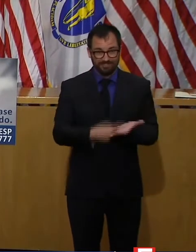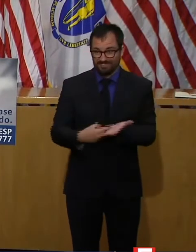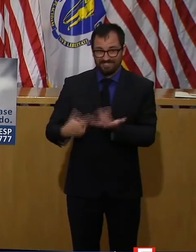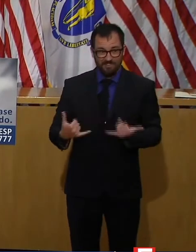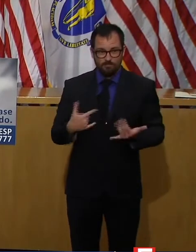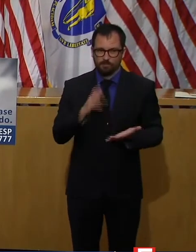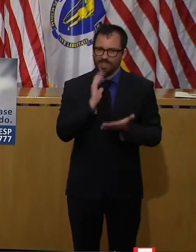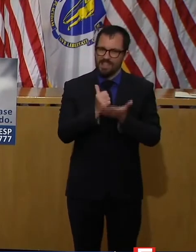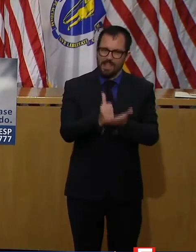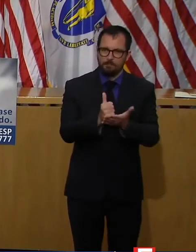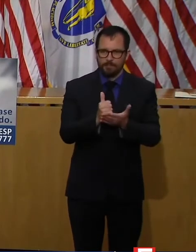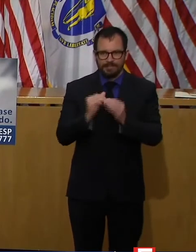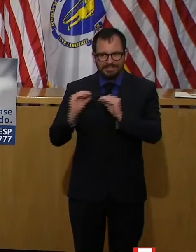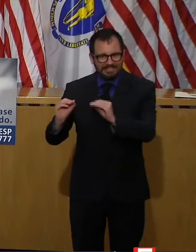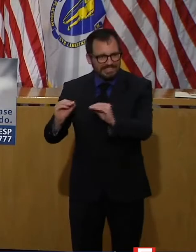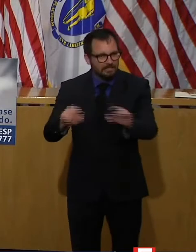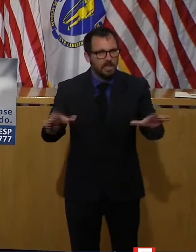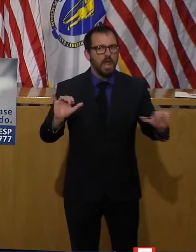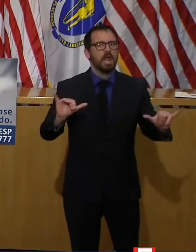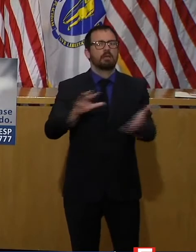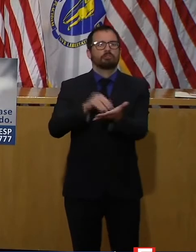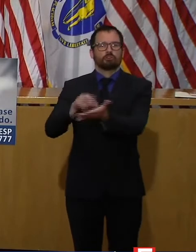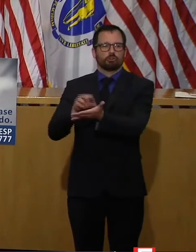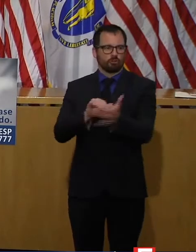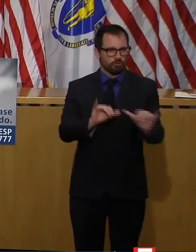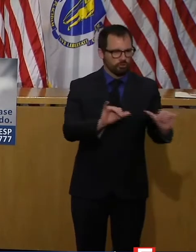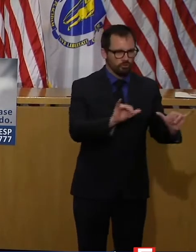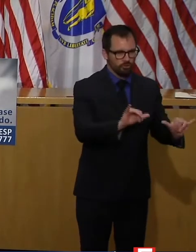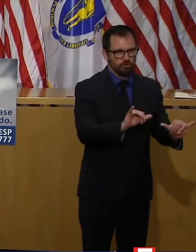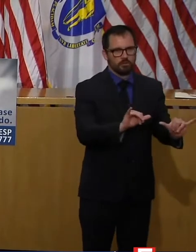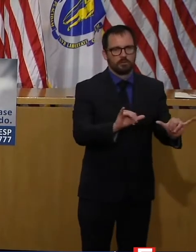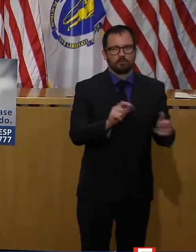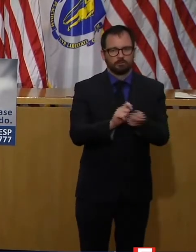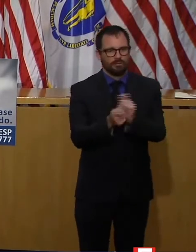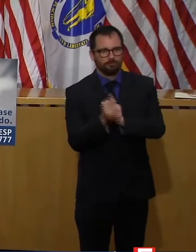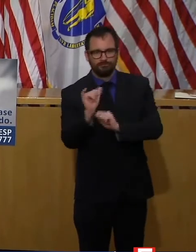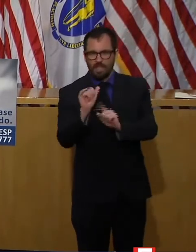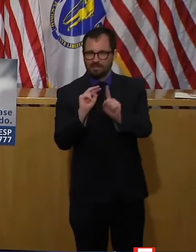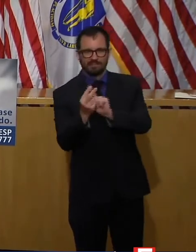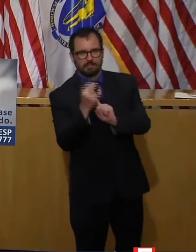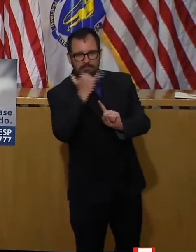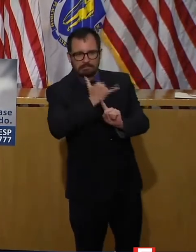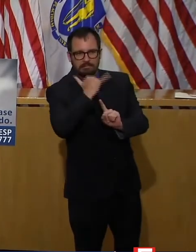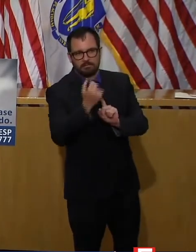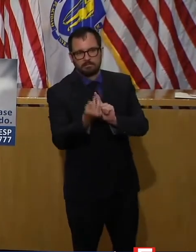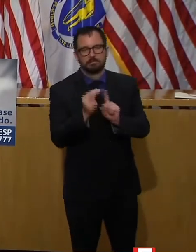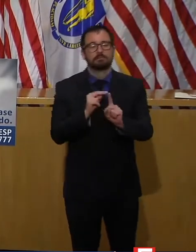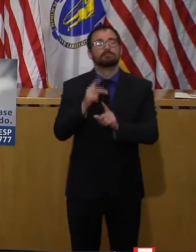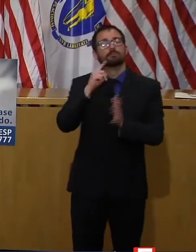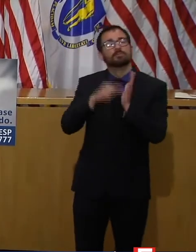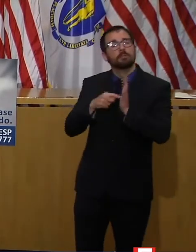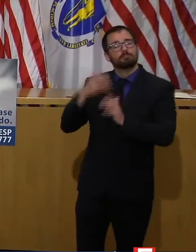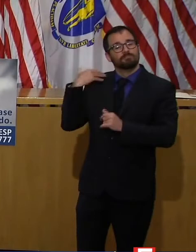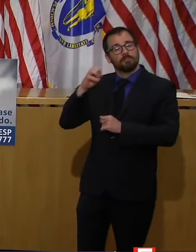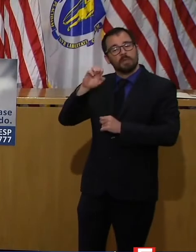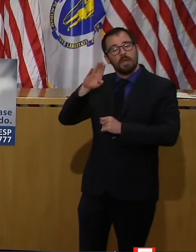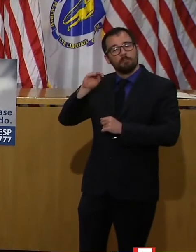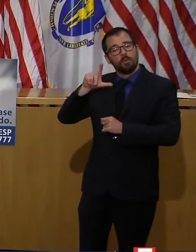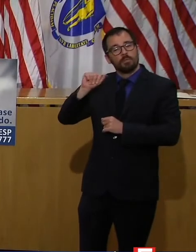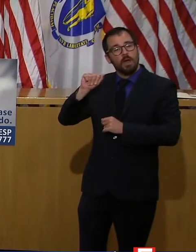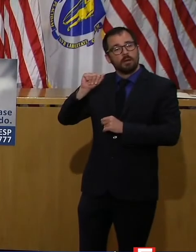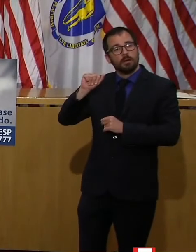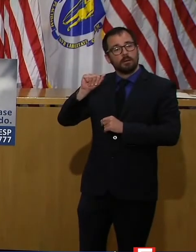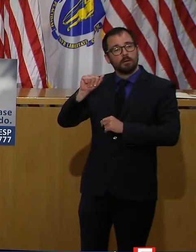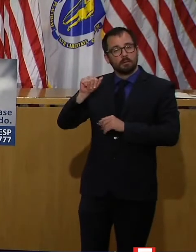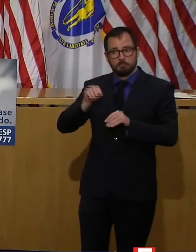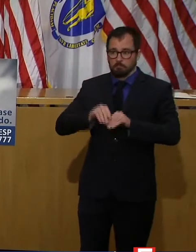Ebola epidemic, and it took a bit of time for the social mobilization and the social messaging for people to understand